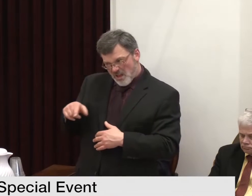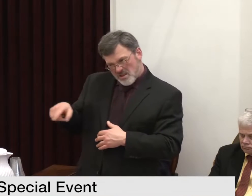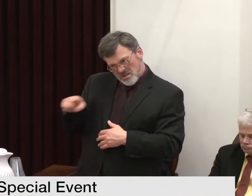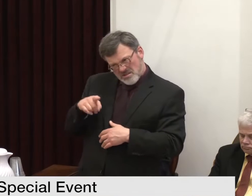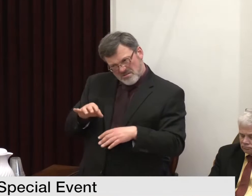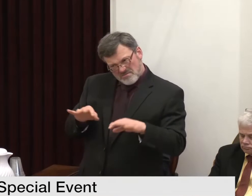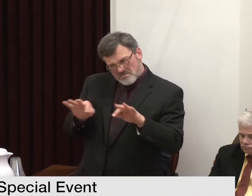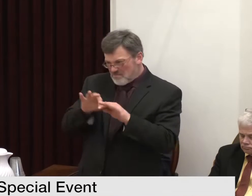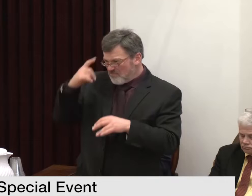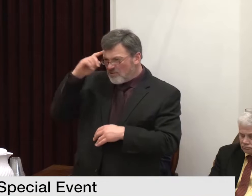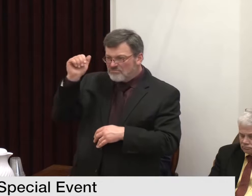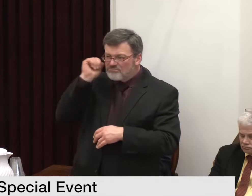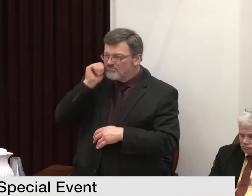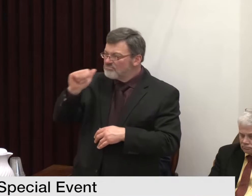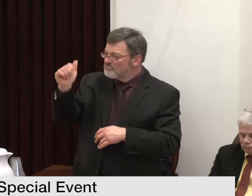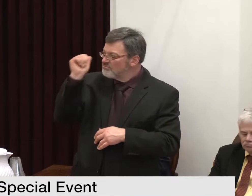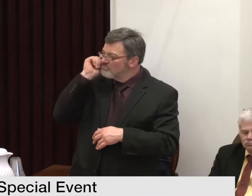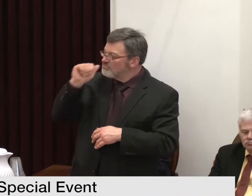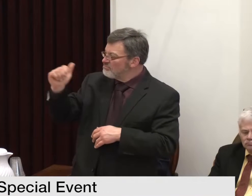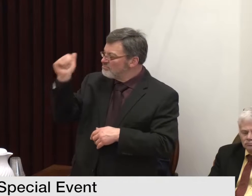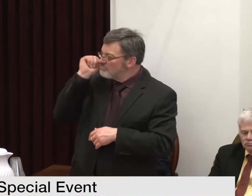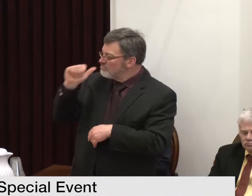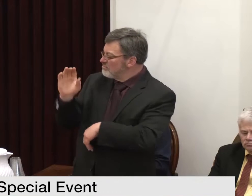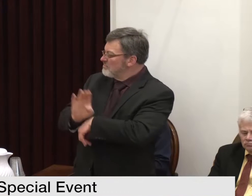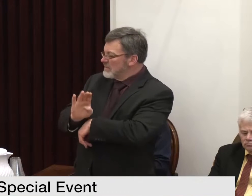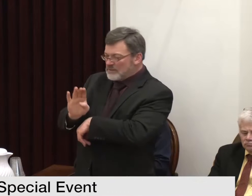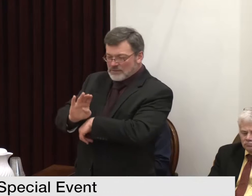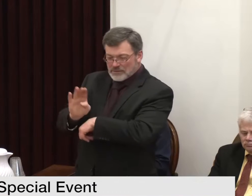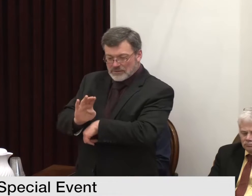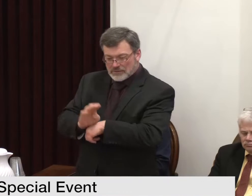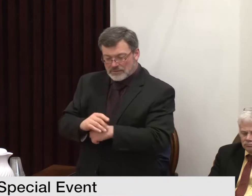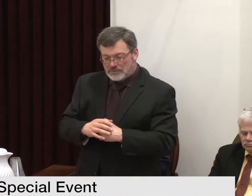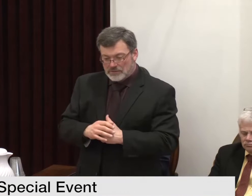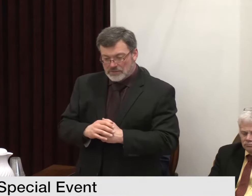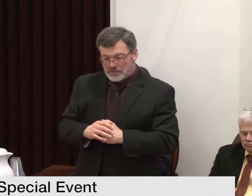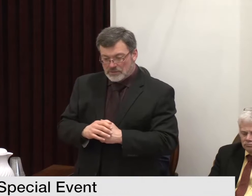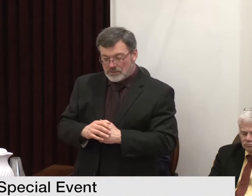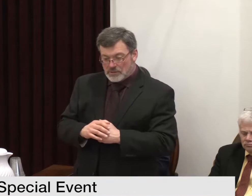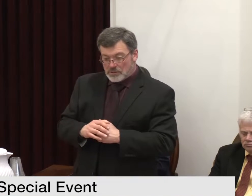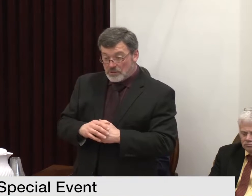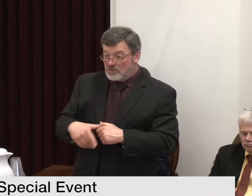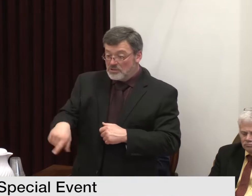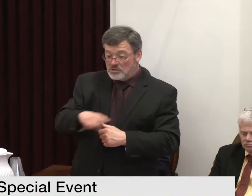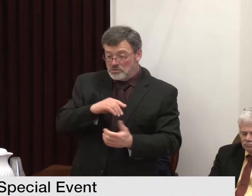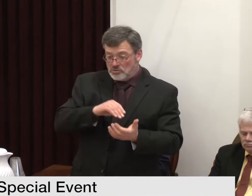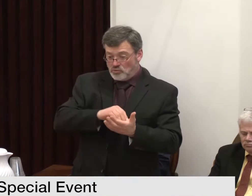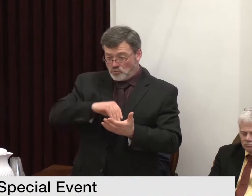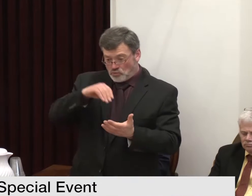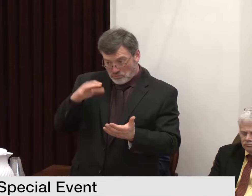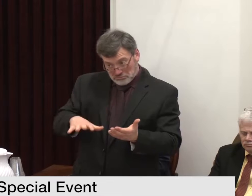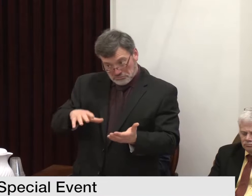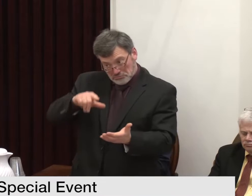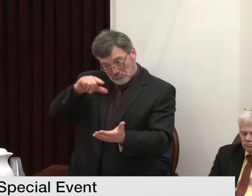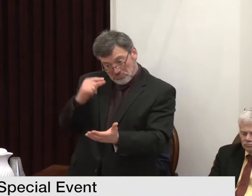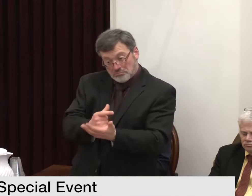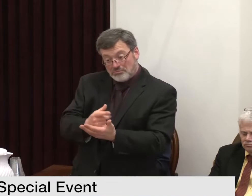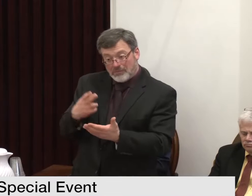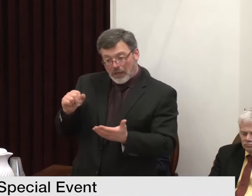We also know a large number of students graduate from high school and don't pursue further training.